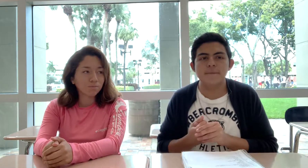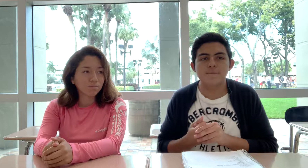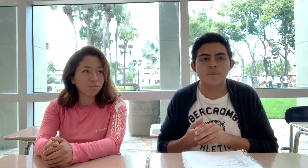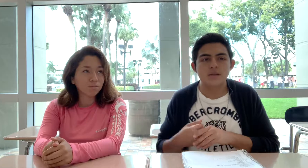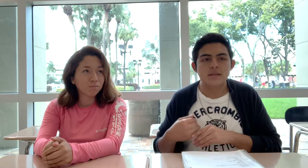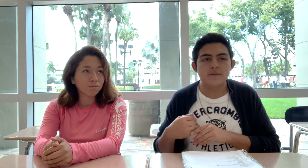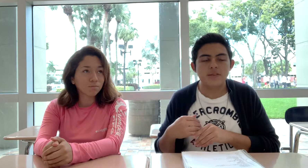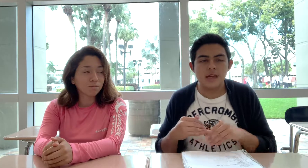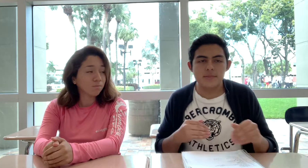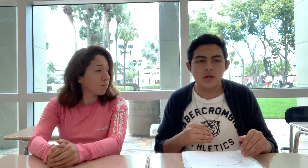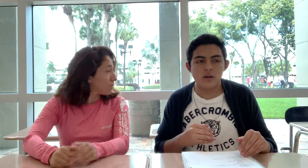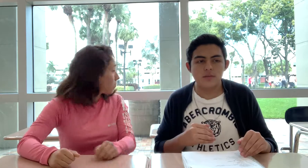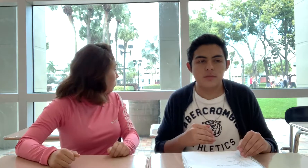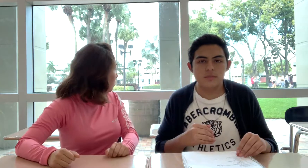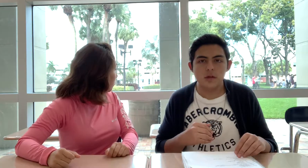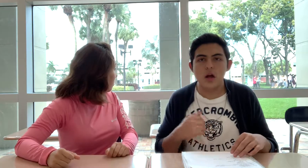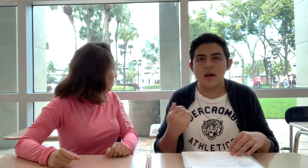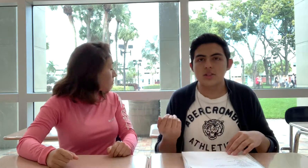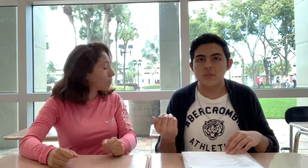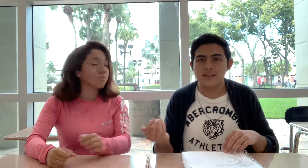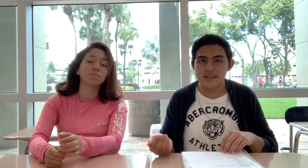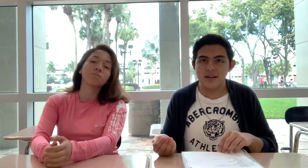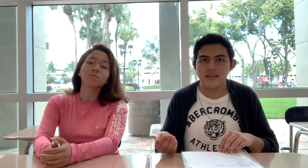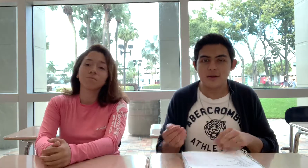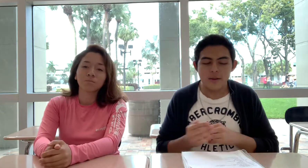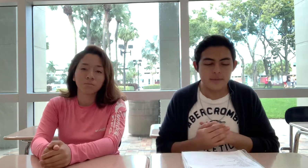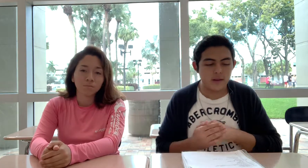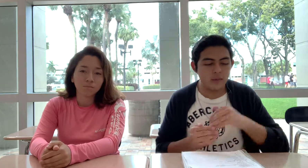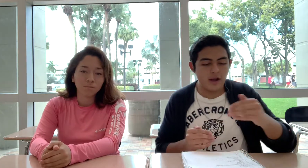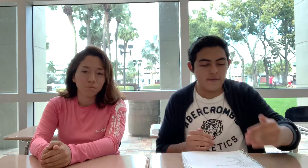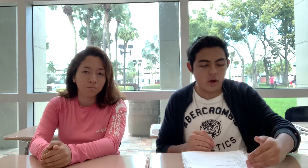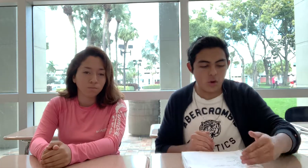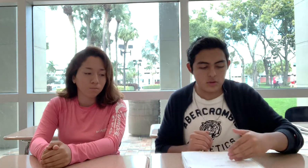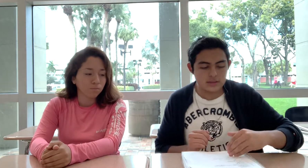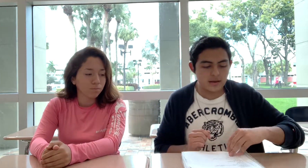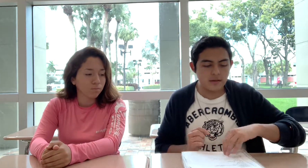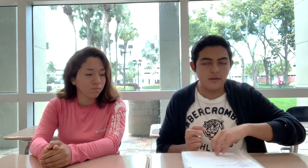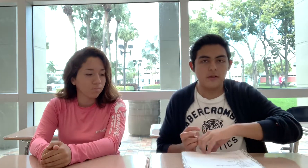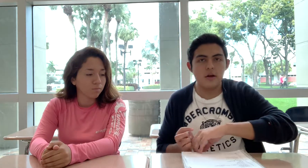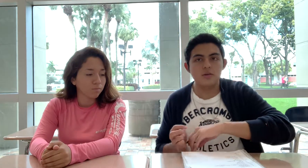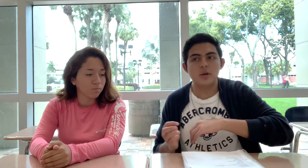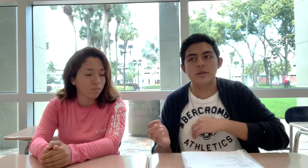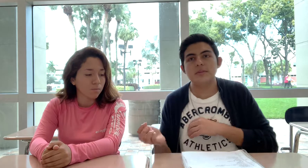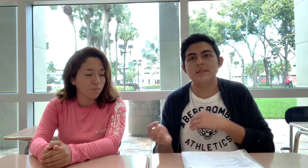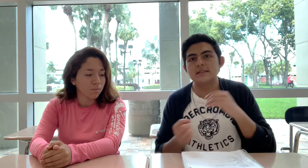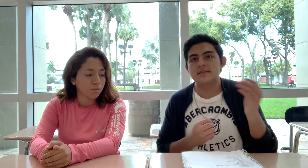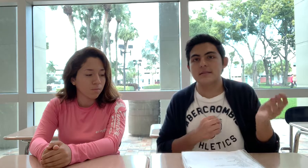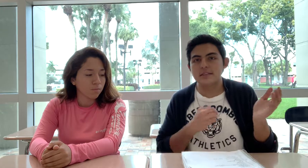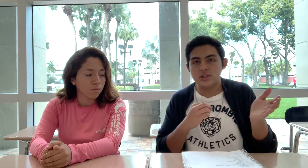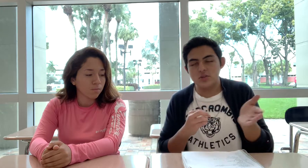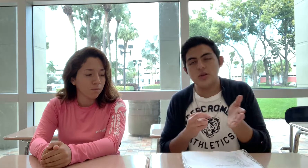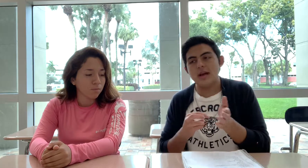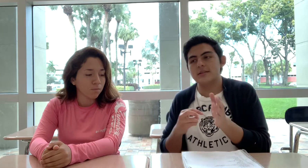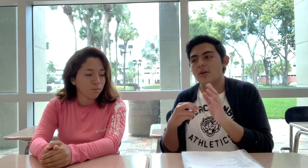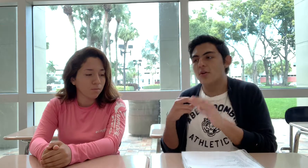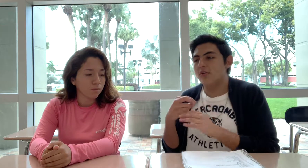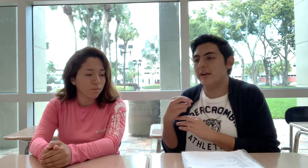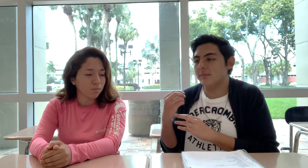different types of costume ideas. Like, I have a whole set of, so I'm going to be teaching you guys random